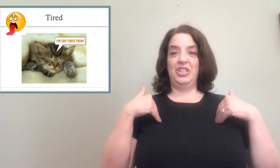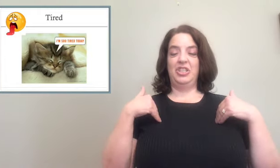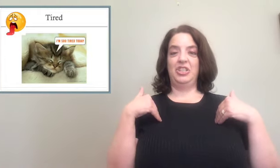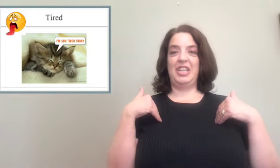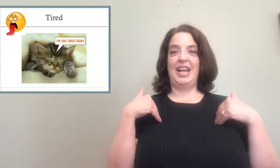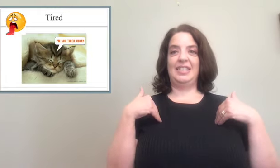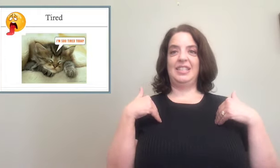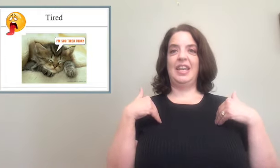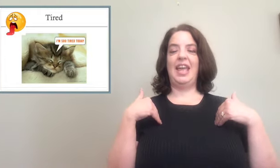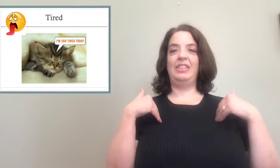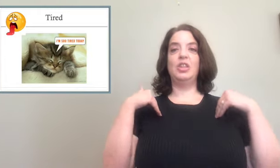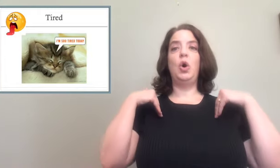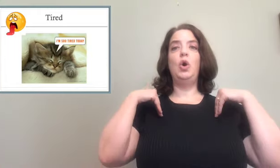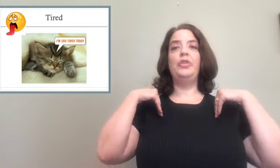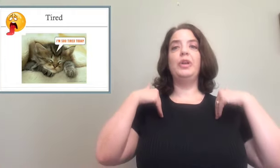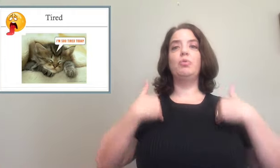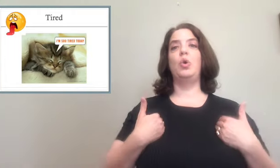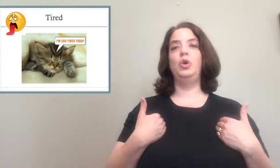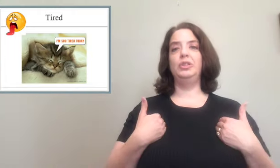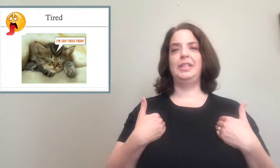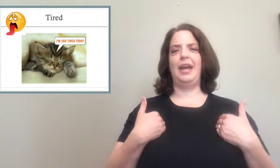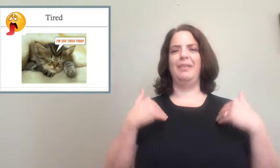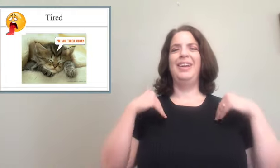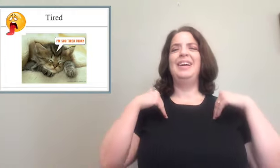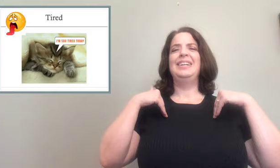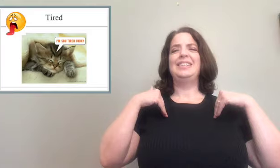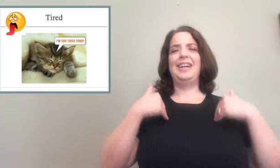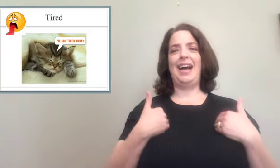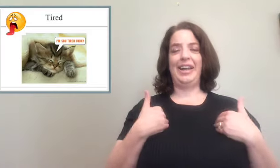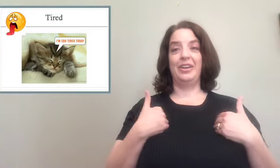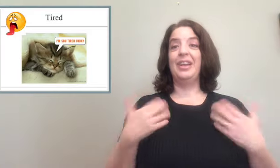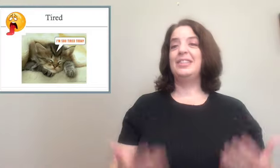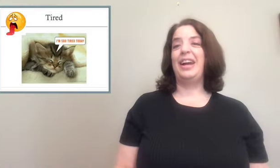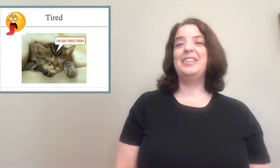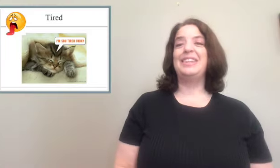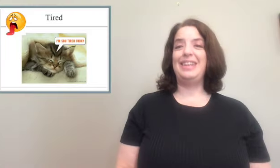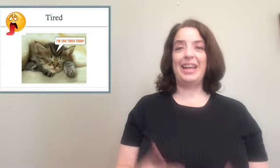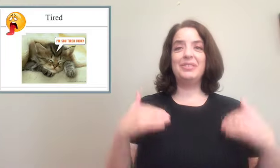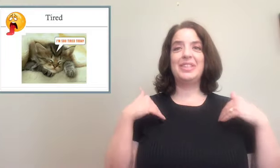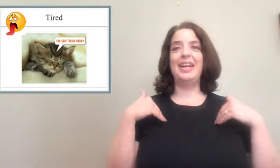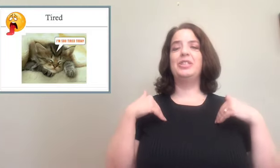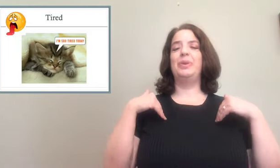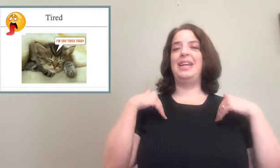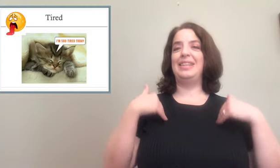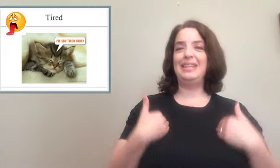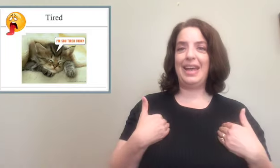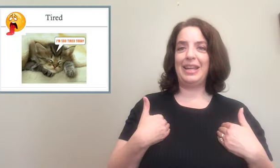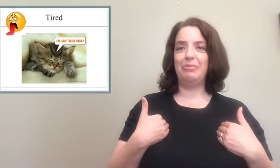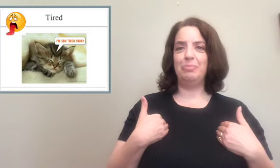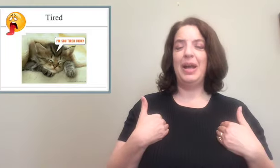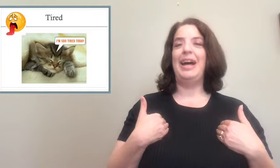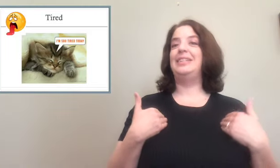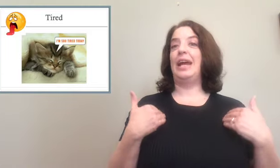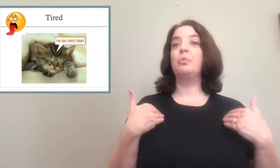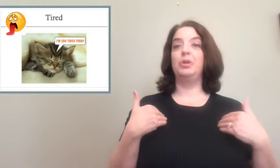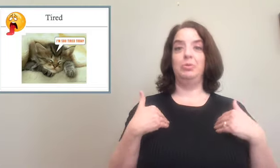your chest, and then the whole thing rolls down. Tired. Tired is a negative sign, so it has a downward